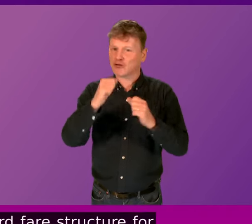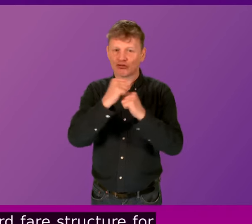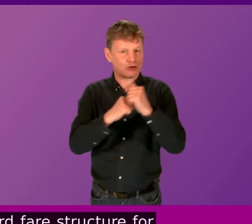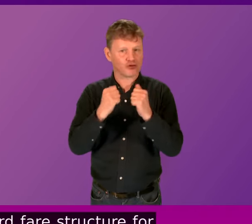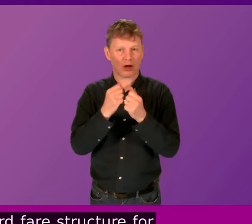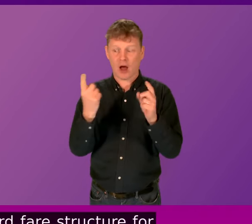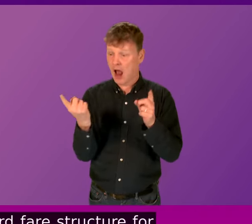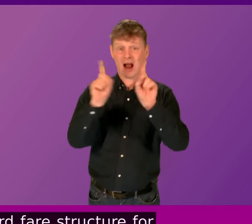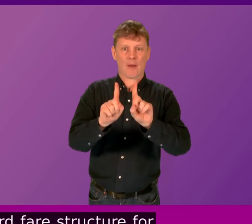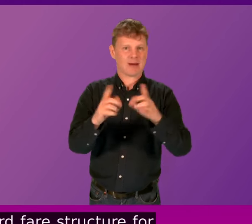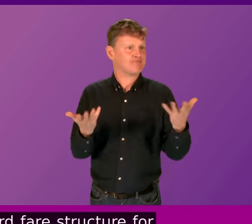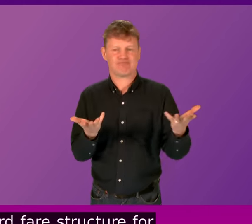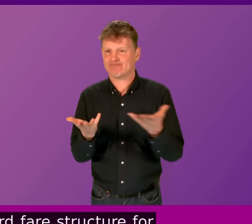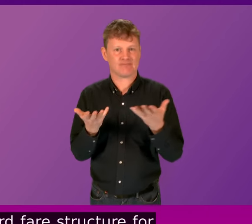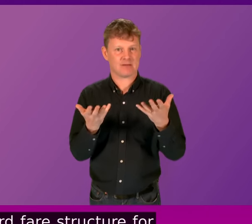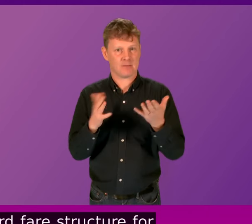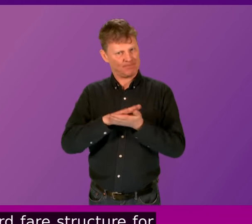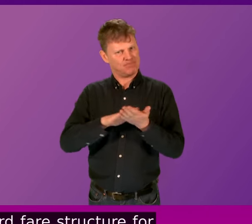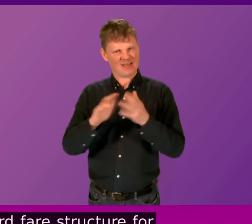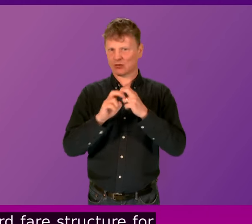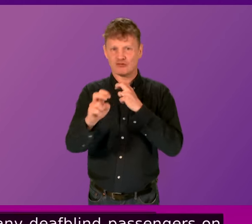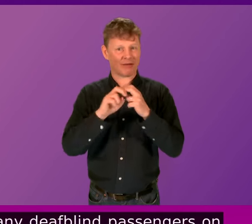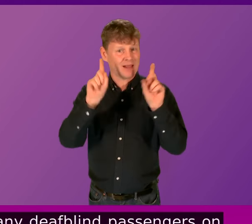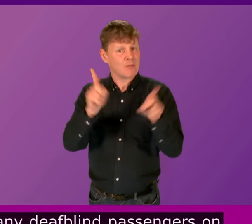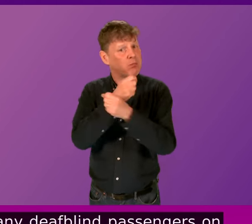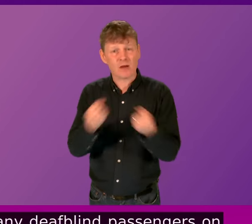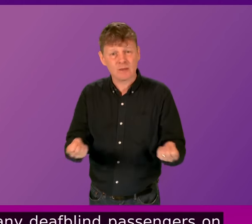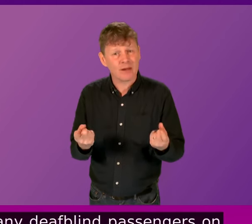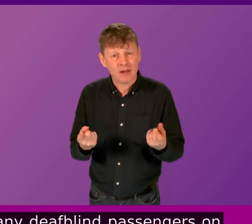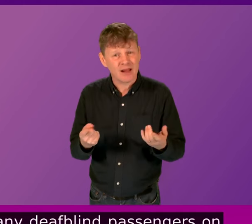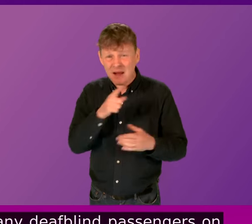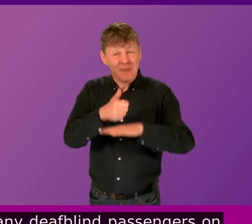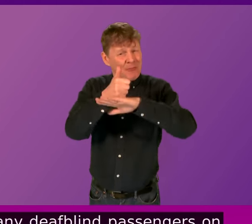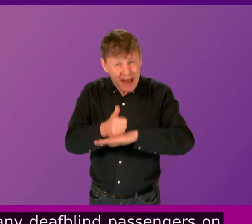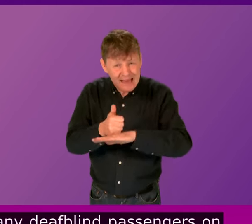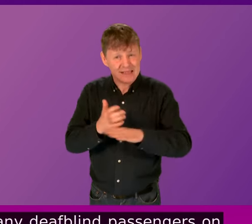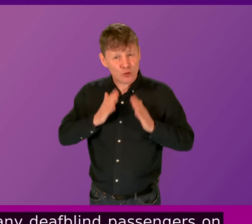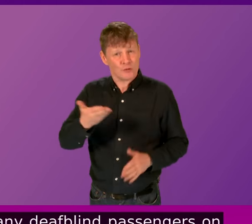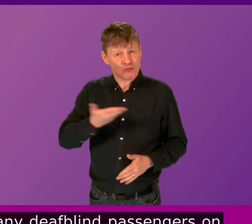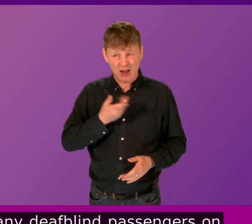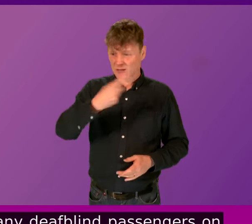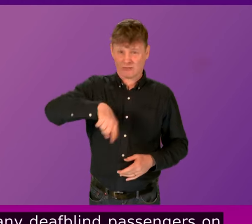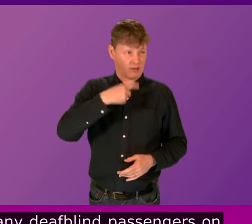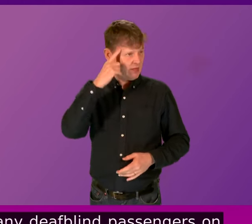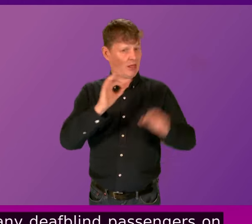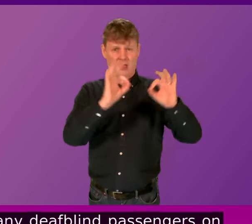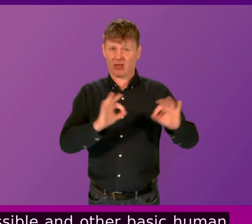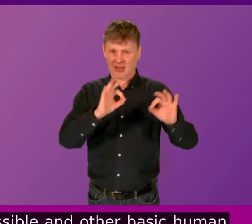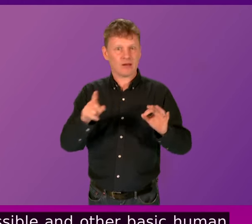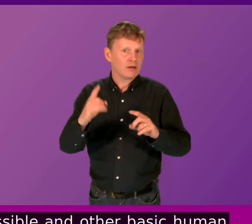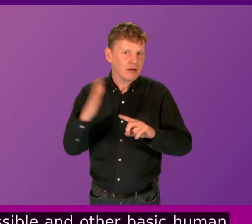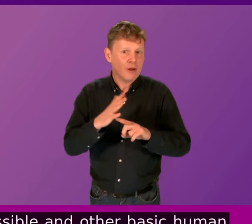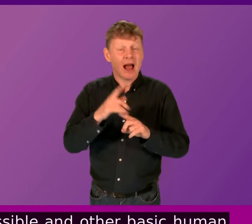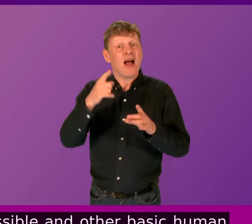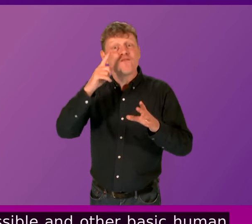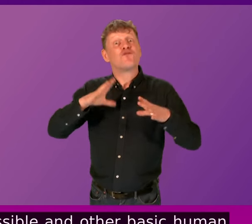passengers on trains, making travel impossible. Another basic human right most of us take for granted. I understand it is free